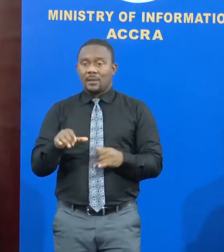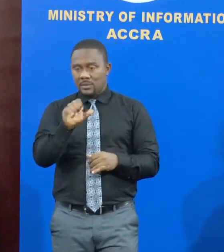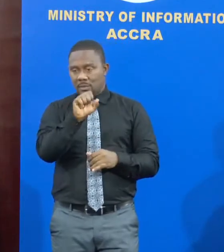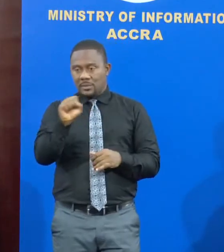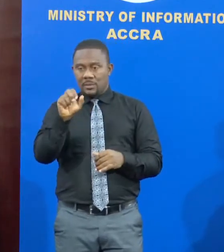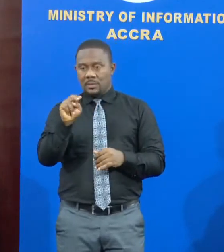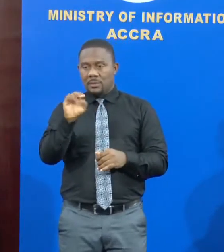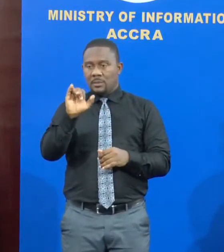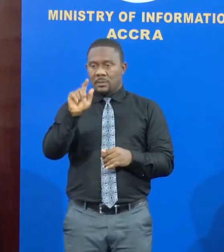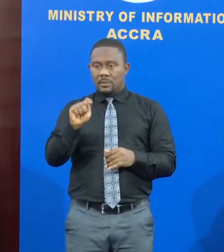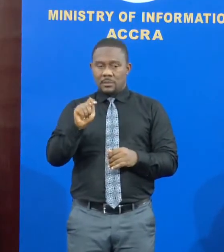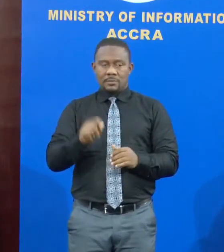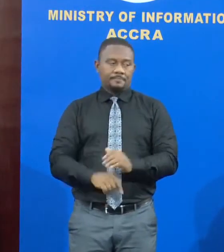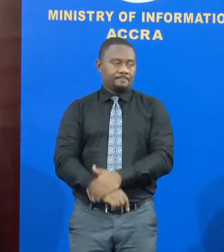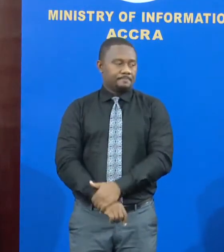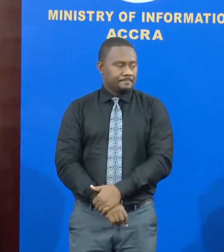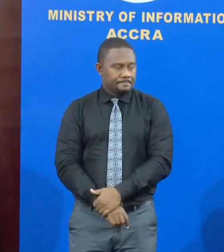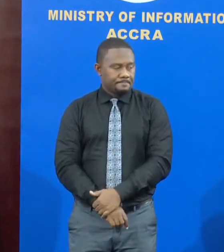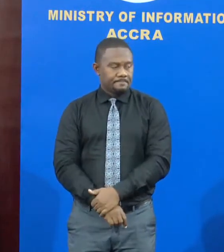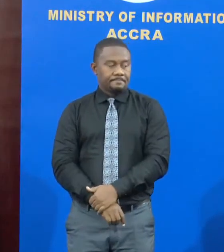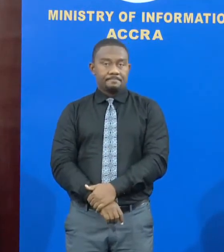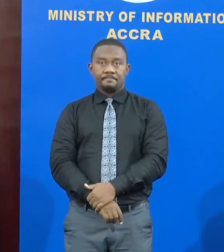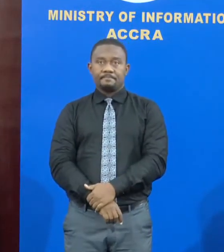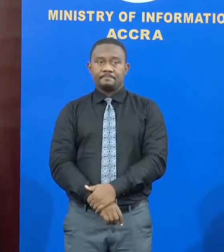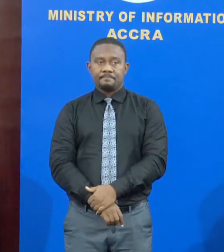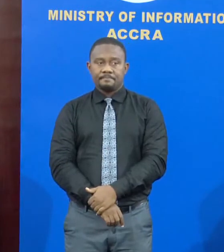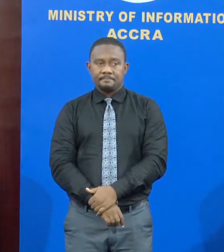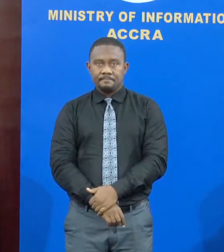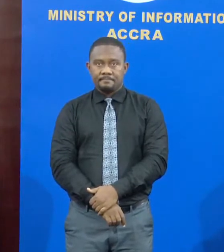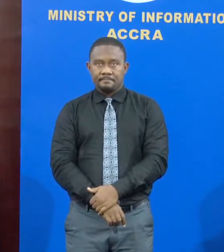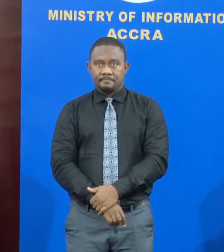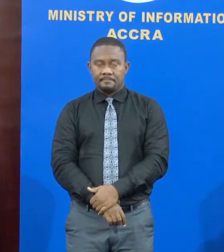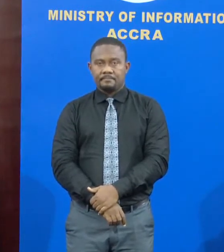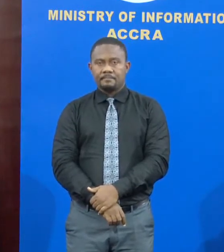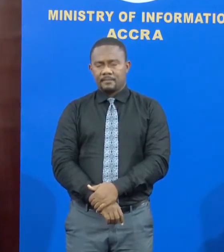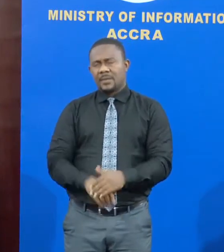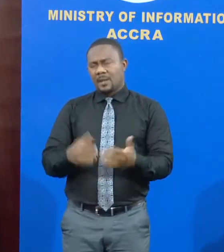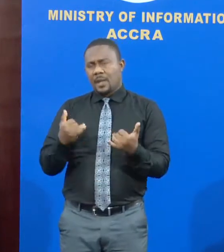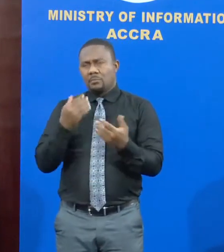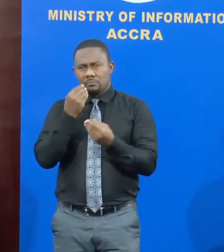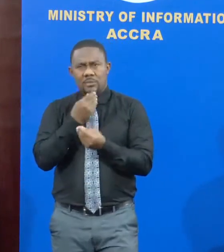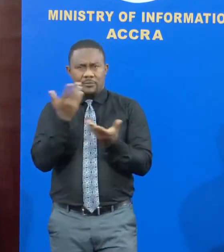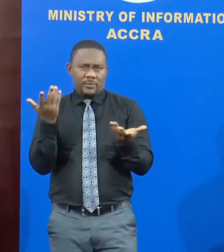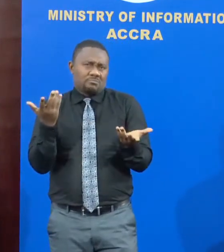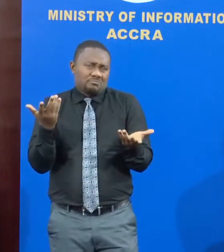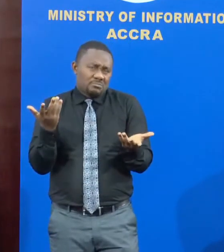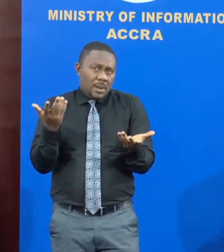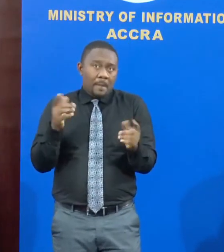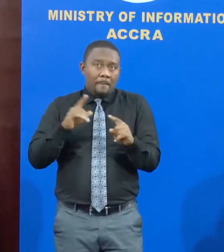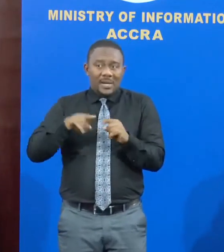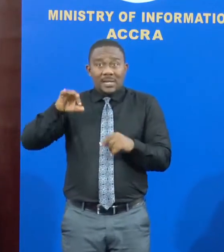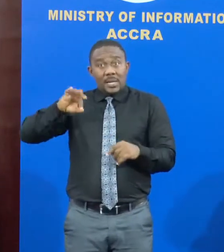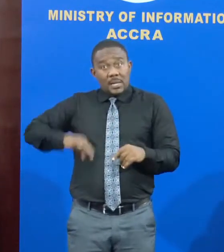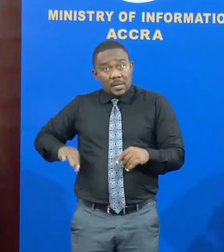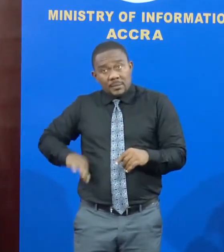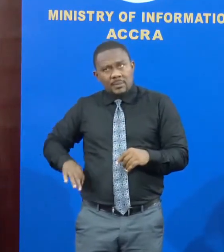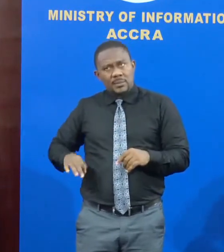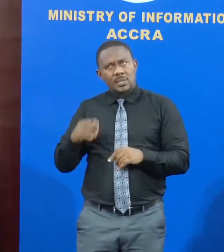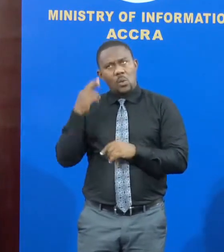Trust. I will only mention the integration status and leave the benefits and the rationale,